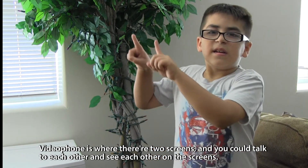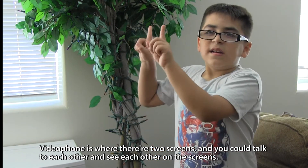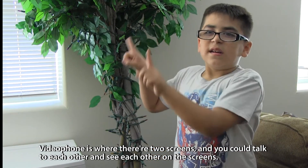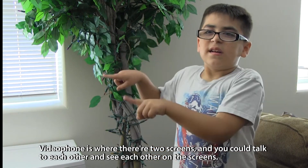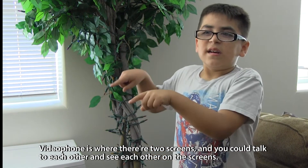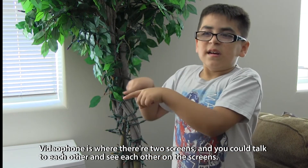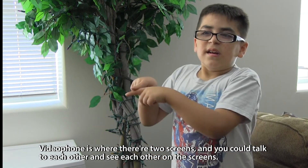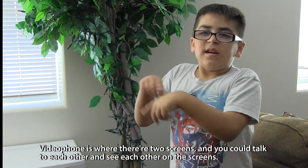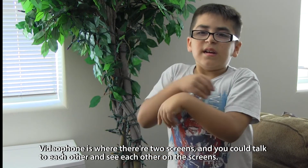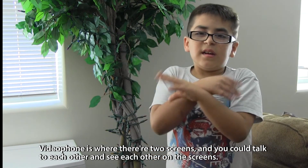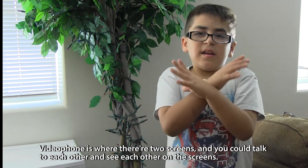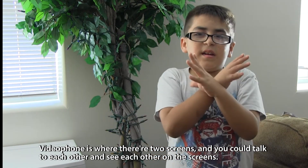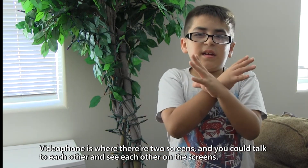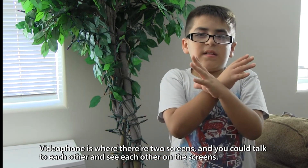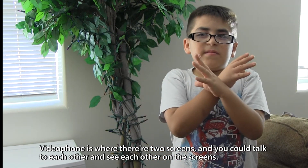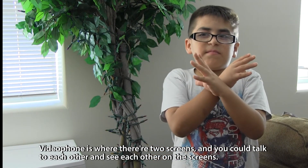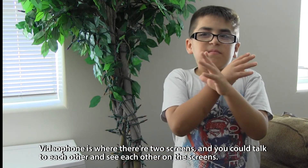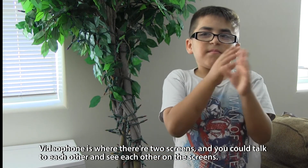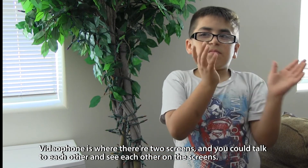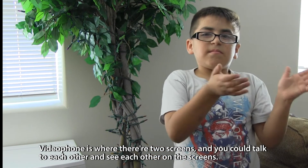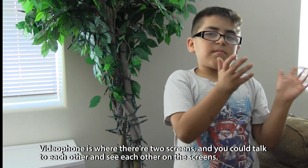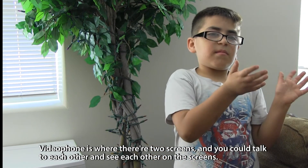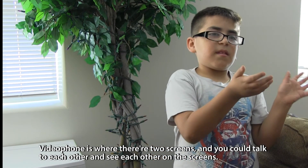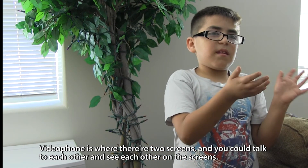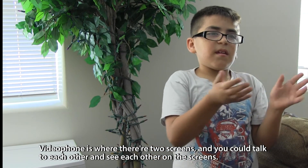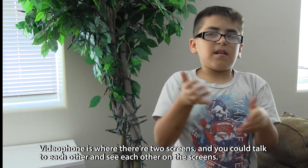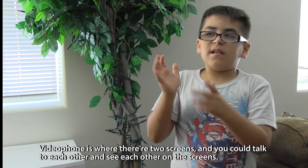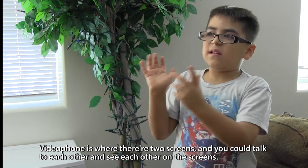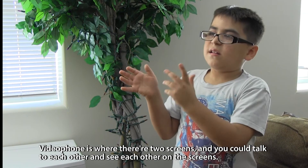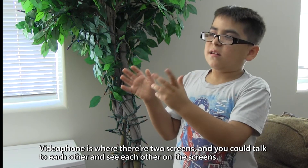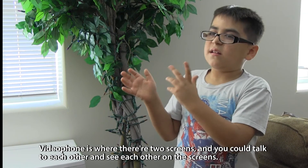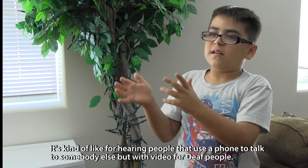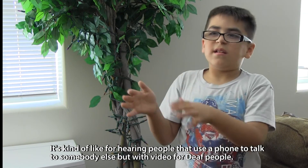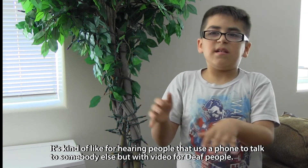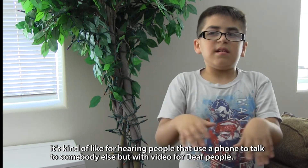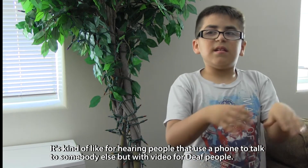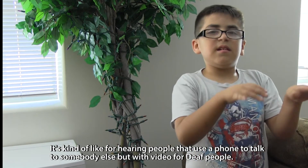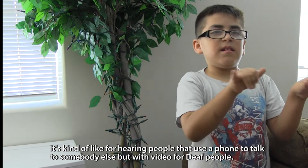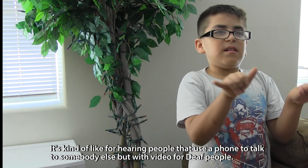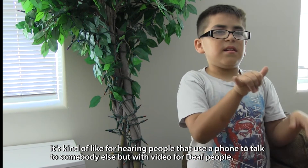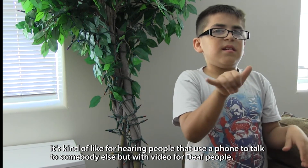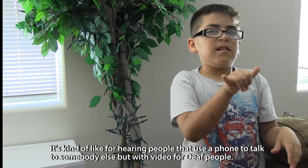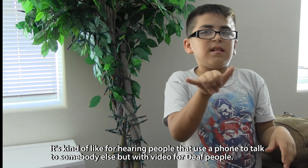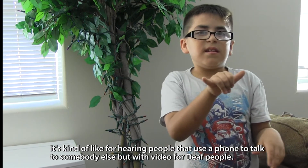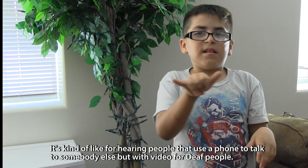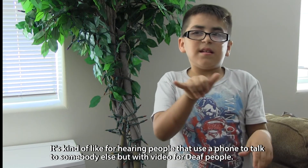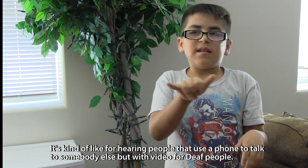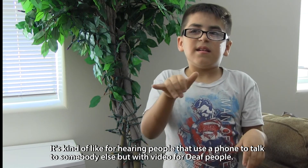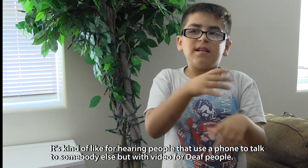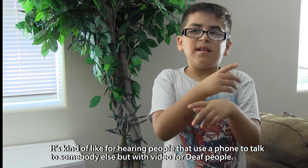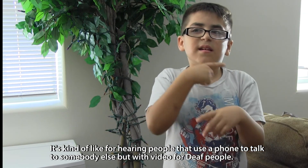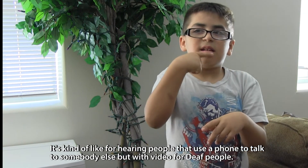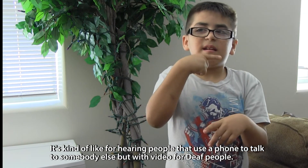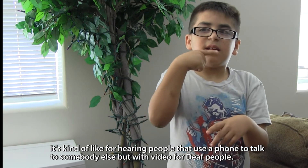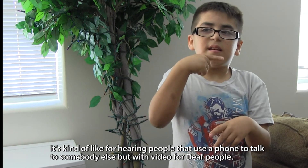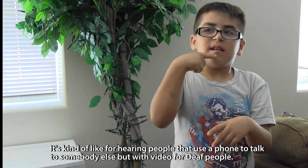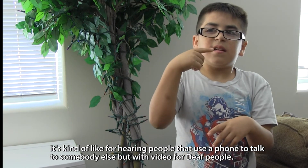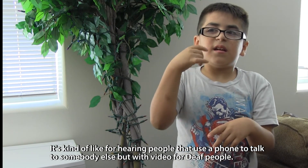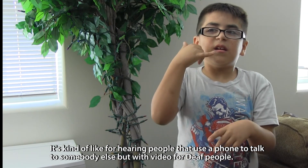and you can talk to each other and see each other on the screens. It's kind of like for hearing people that use a phone and